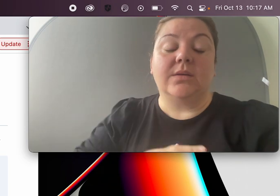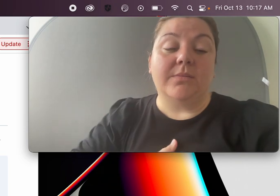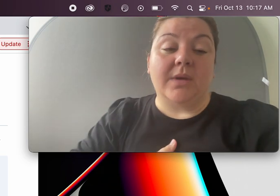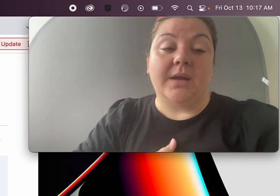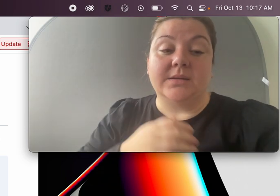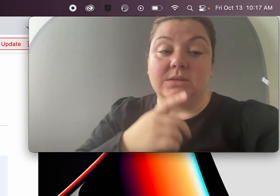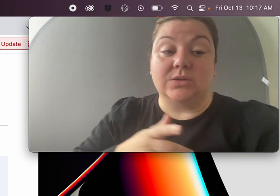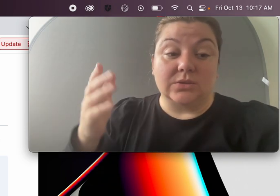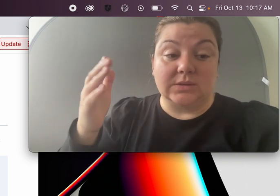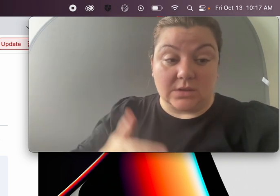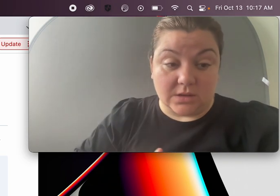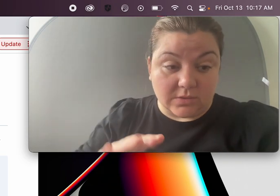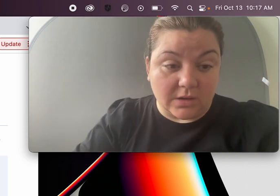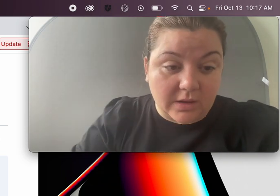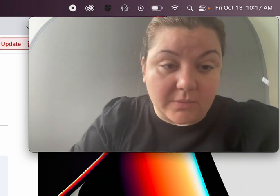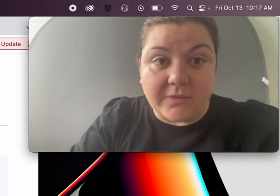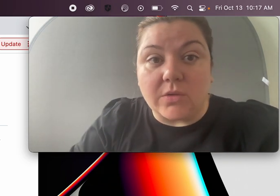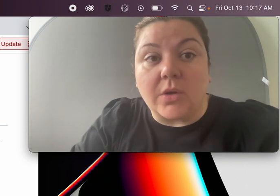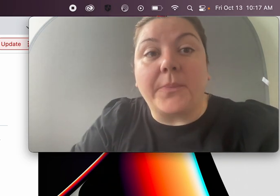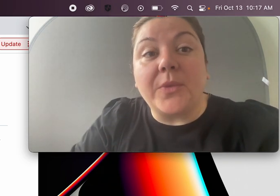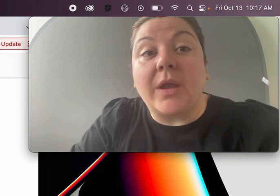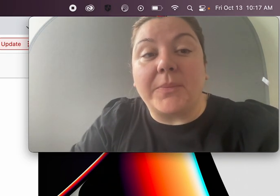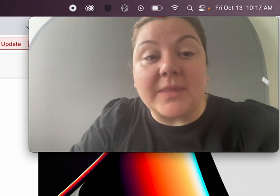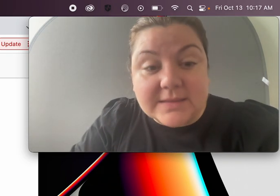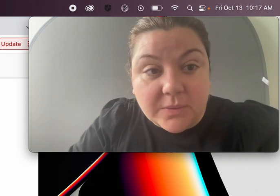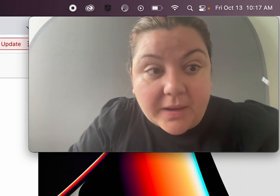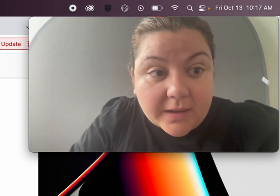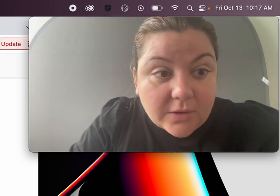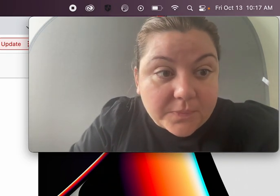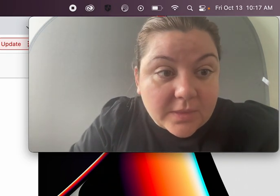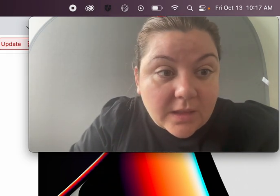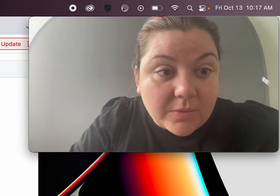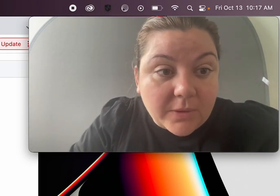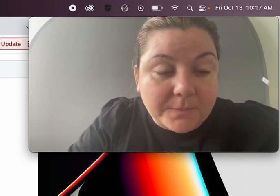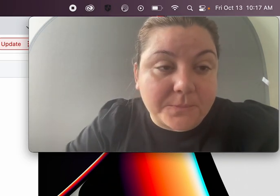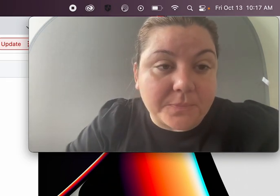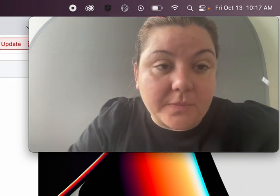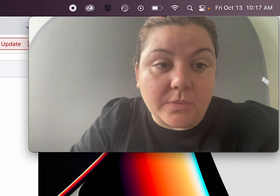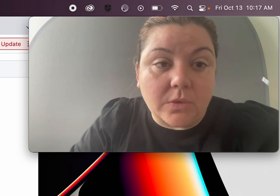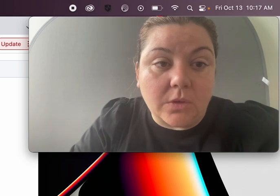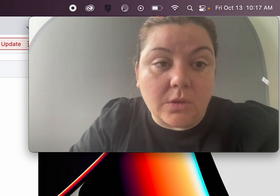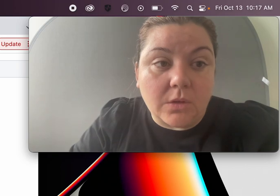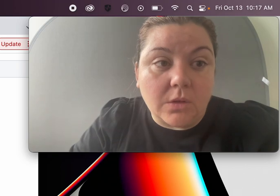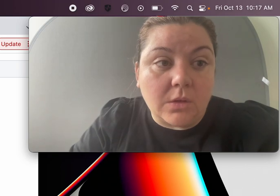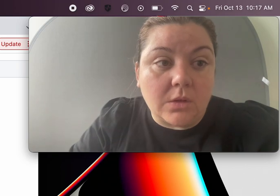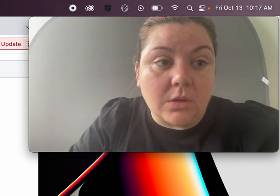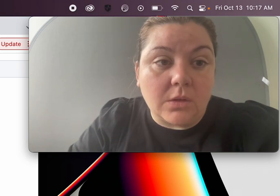He's my sister's son, right? Okay, my father, uncle. Okay, let's see what we got here. Lab 3.